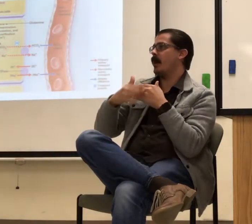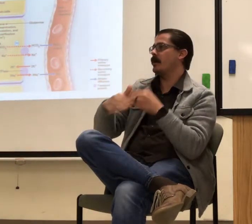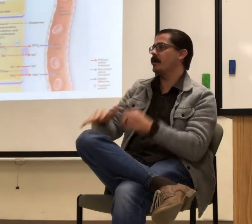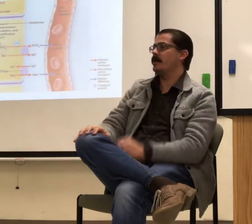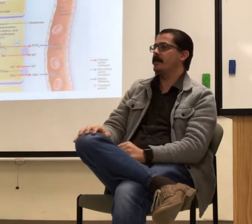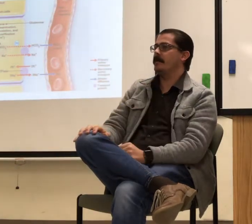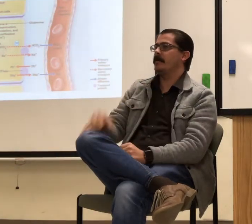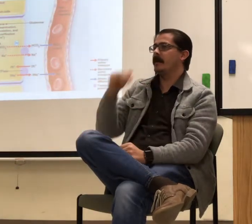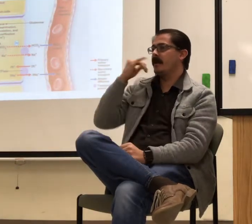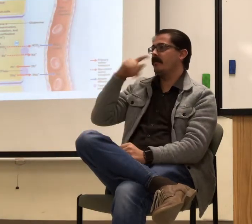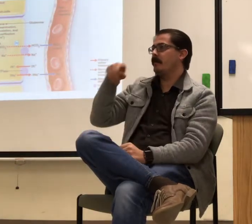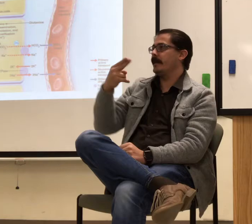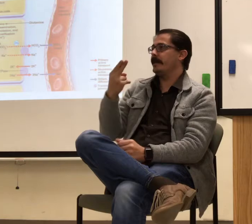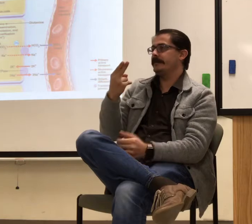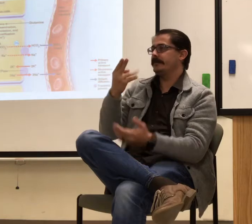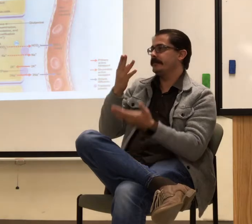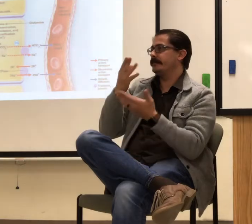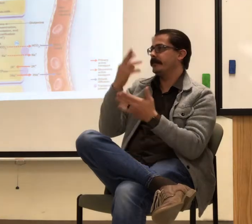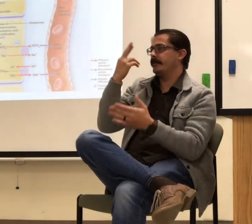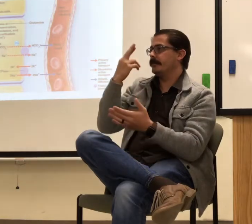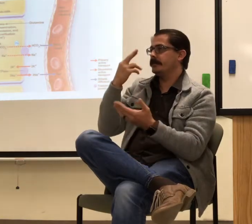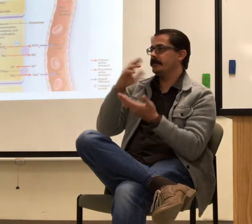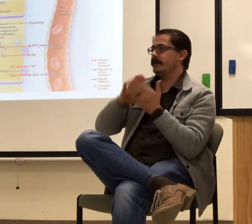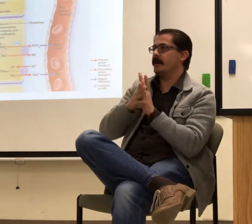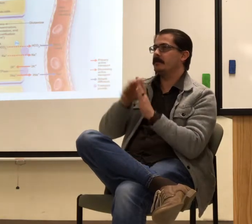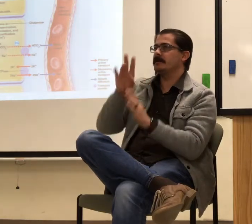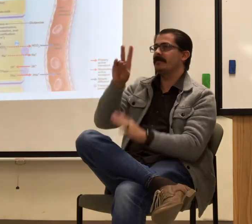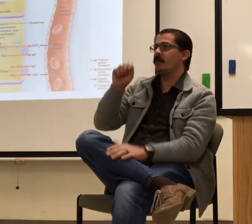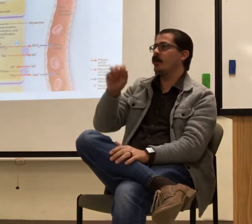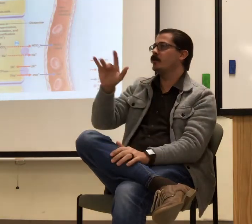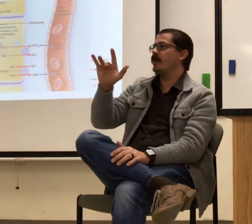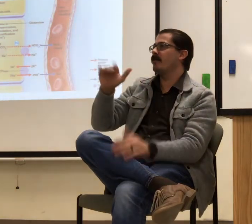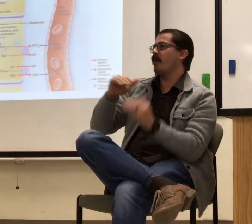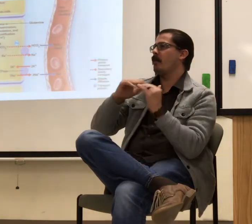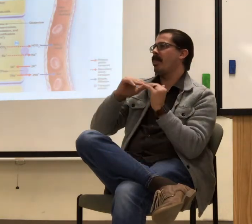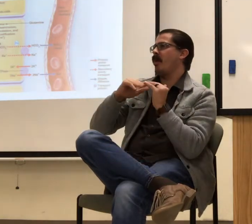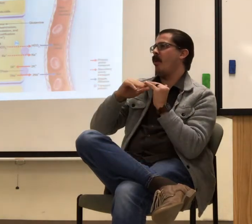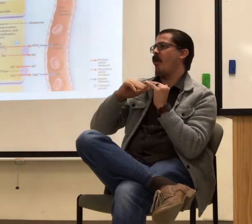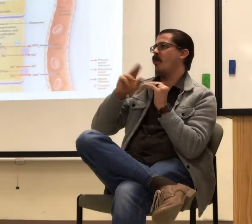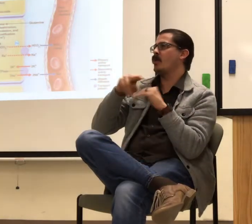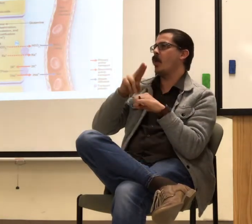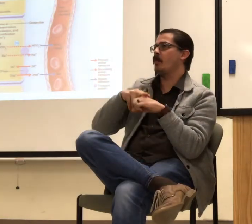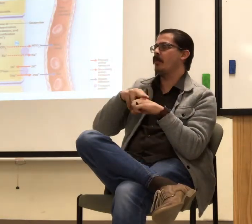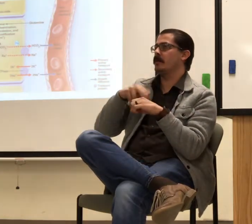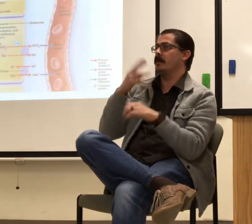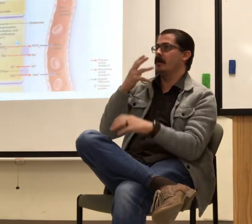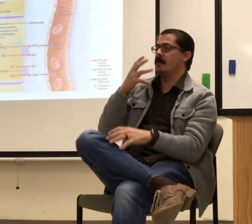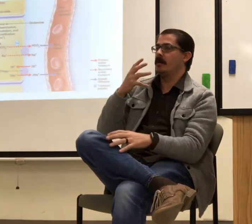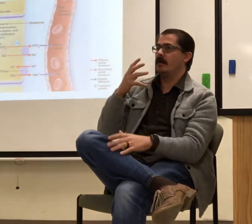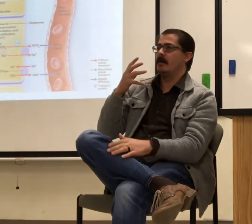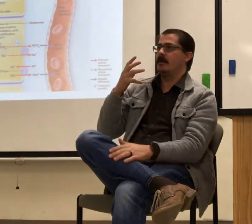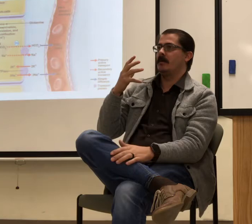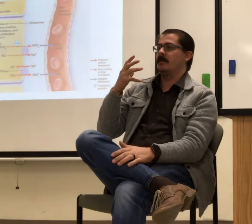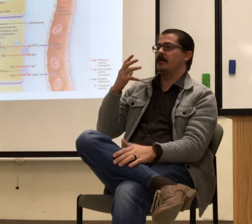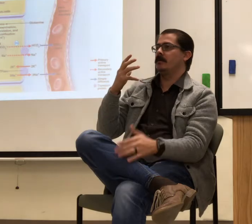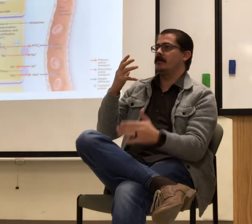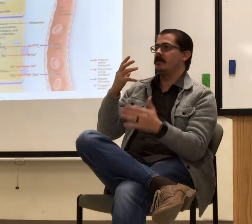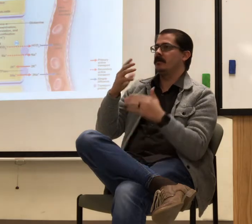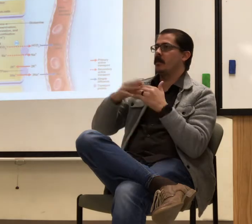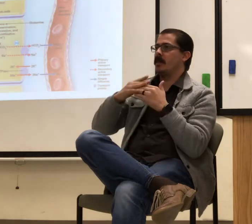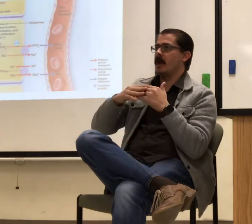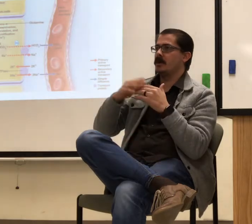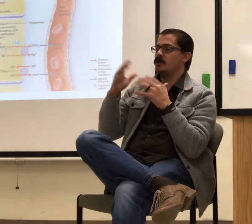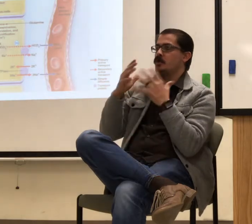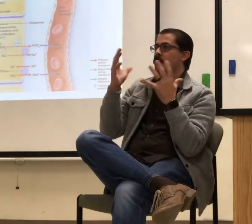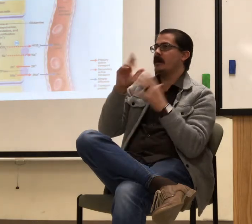Let's say the pH becomes, for whatever reason, 7.25. It's below the normal range. That means, oh man, too much, the blood is